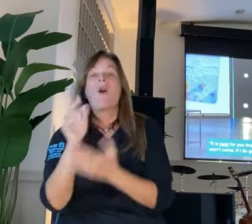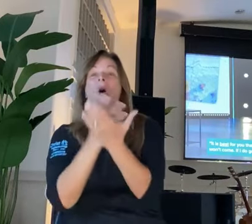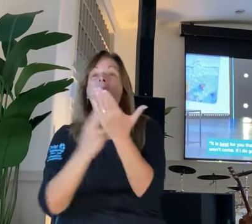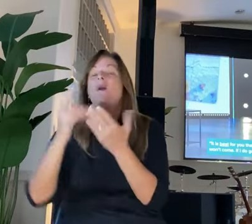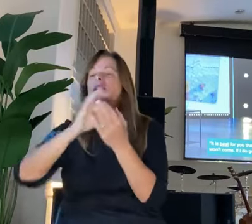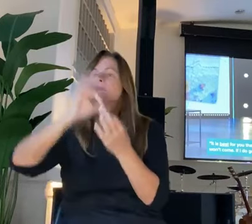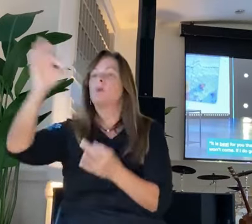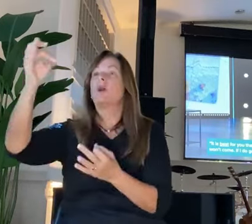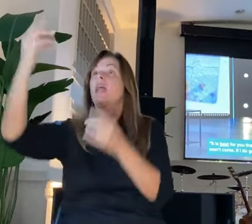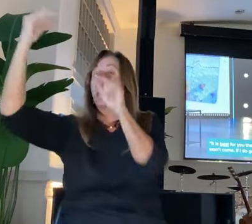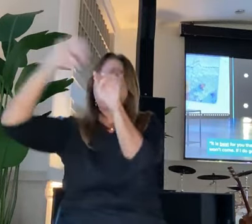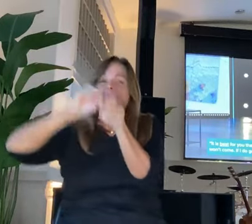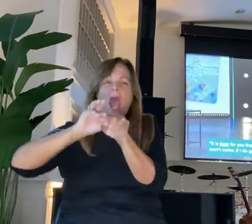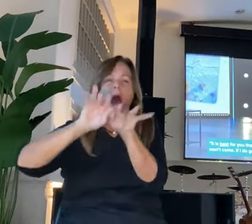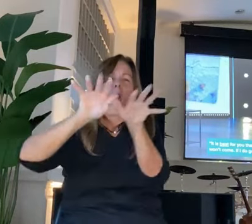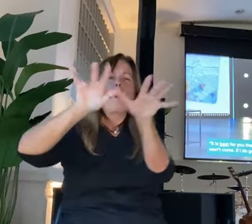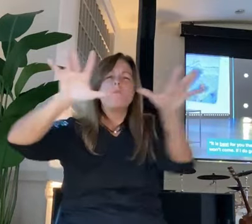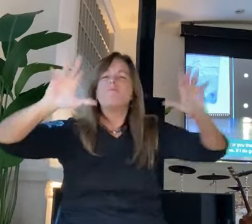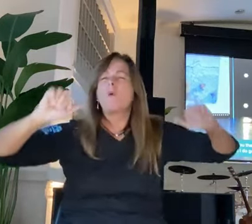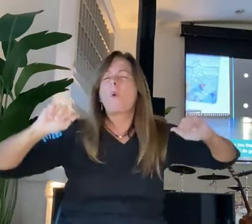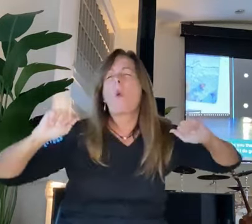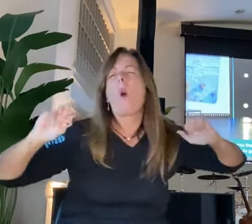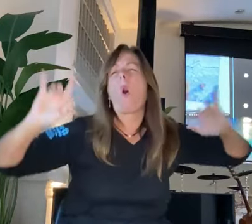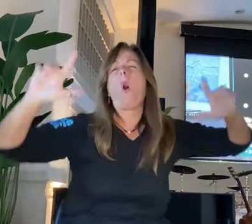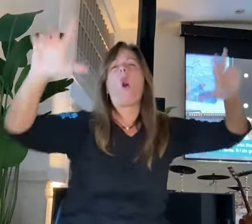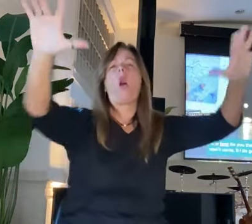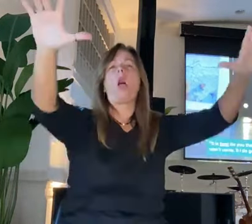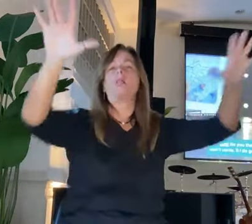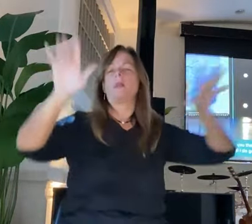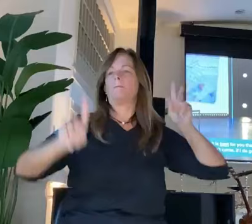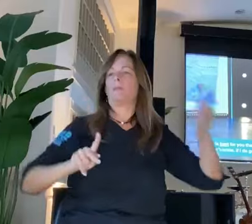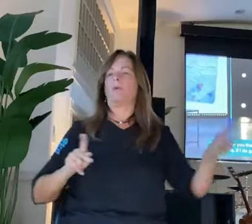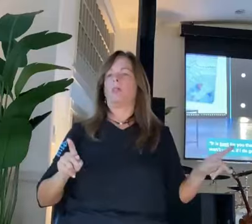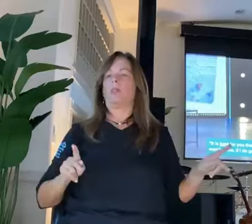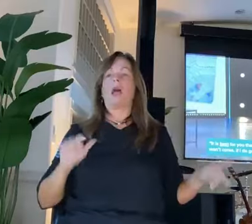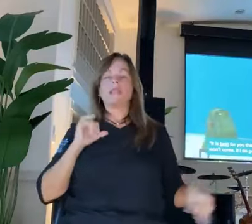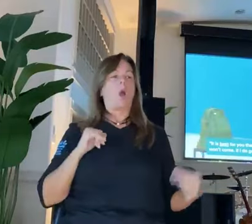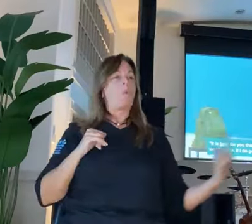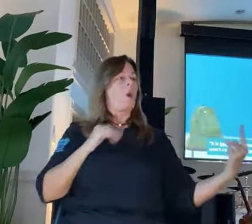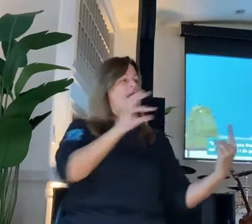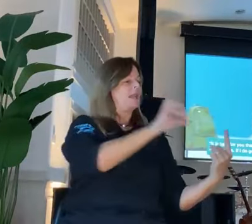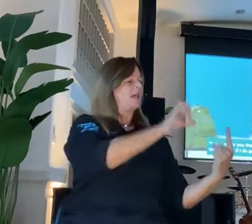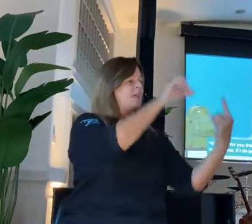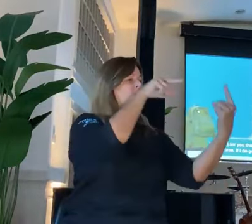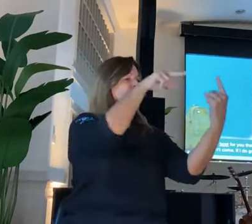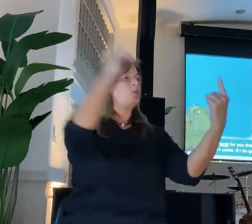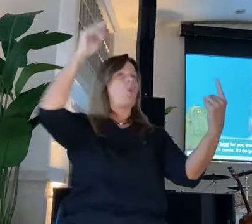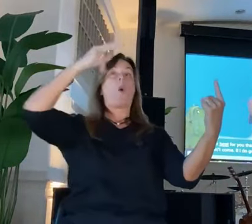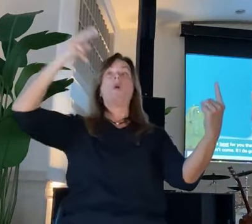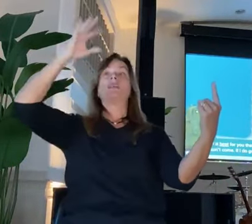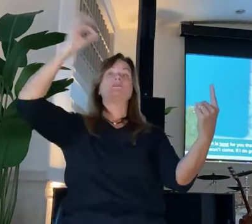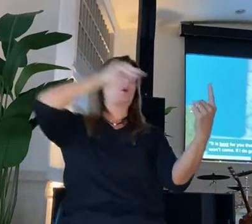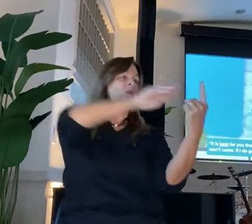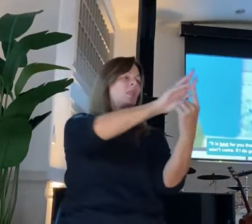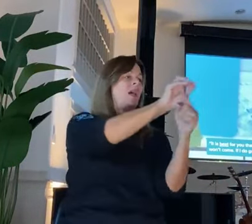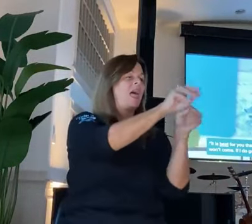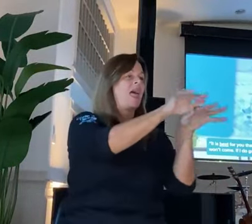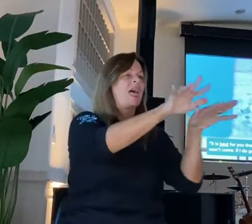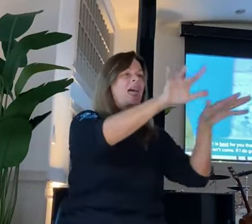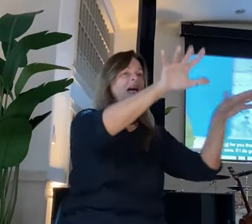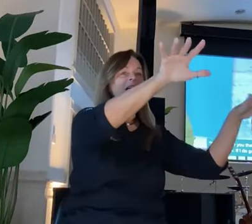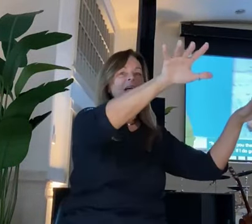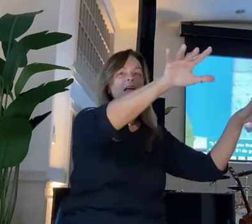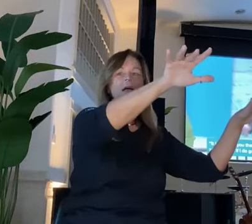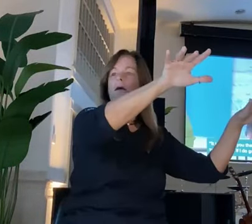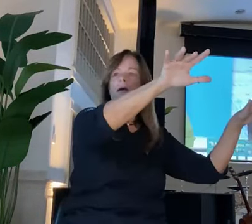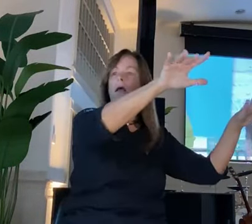you. Now this had to be foreign to the disciples that were hearing him say this. Like, where are you going? Why are you leaving us? And we didn't wait. Good